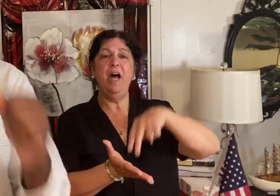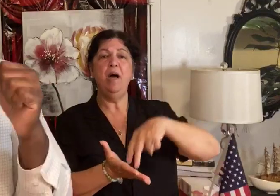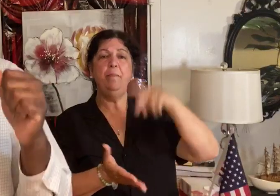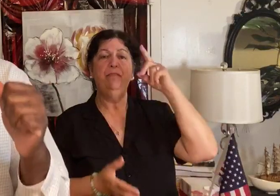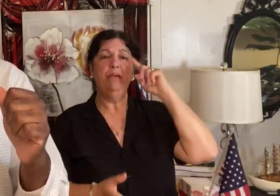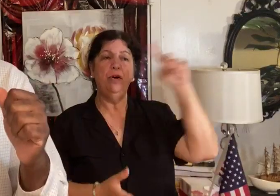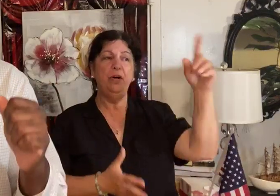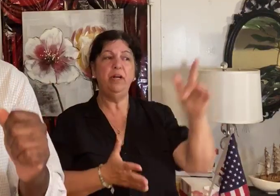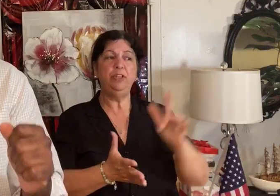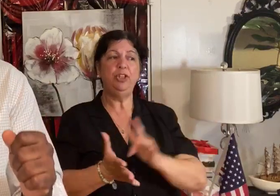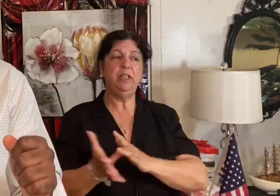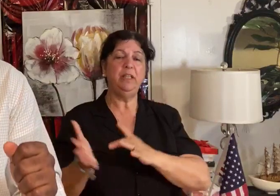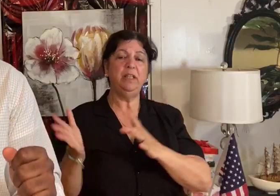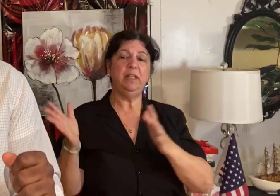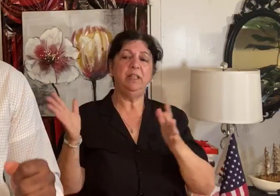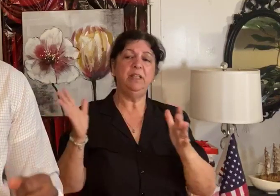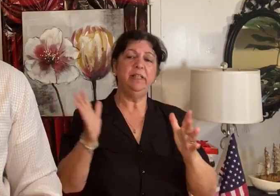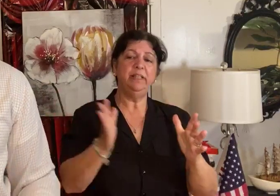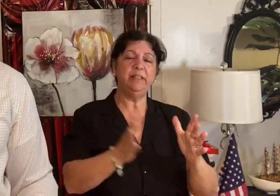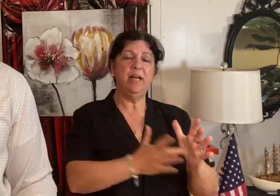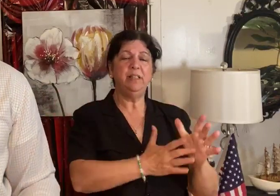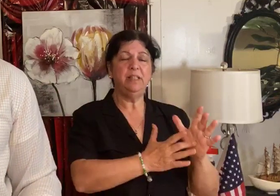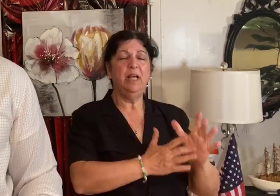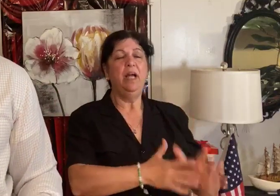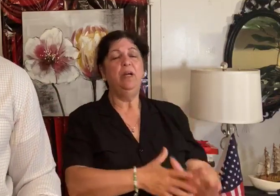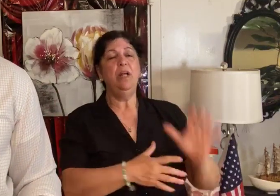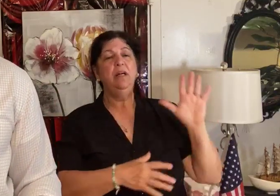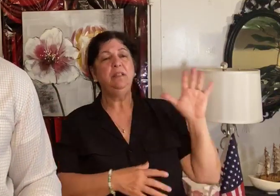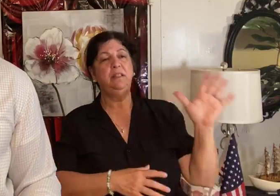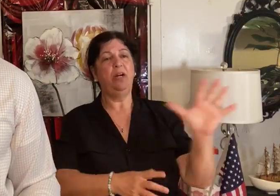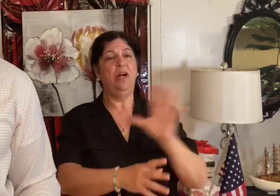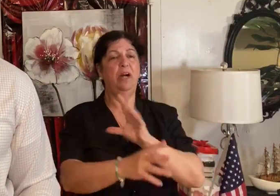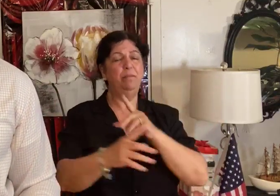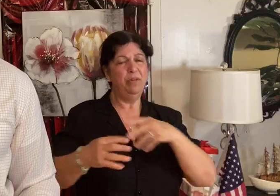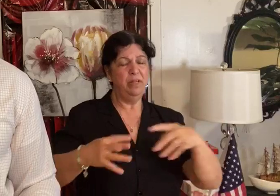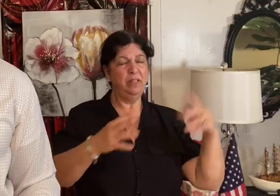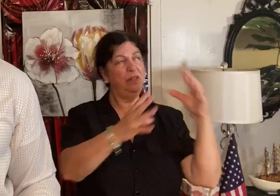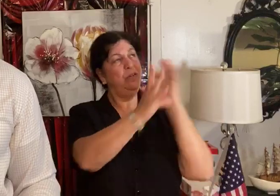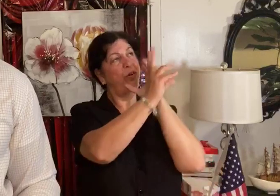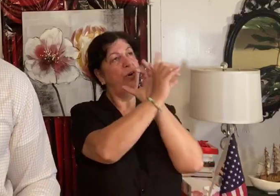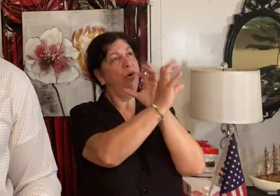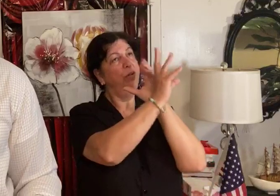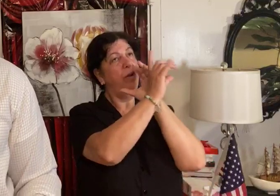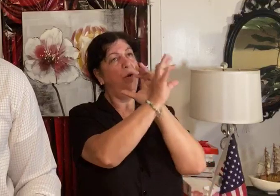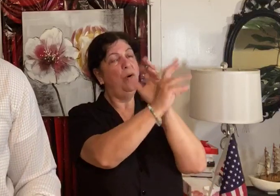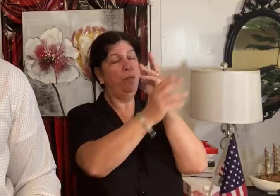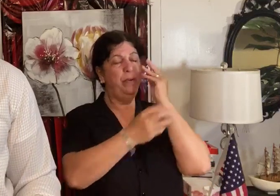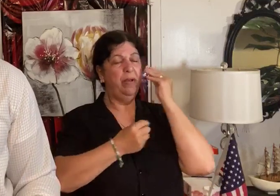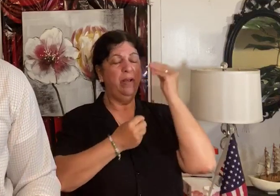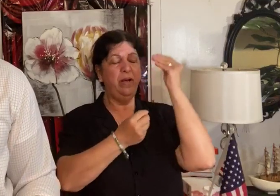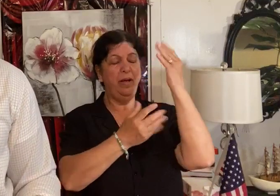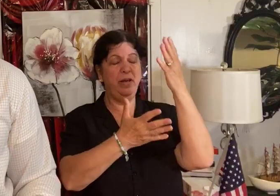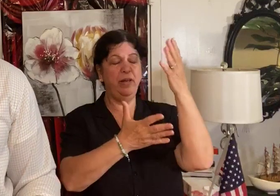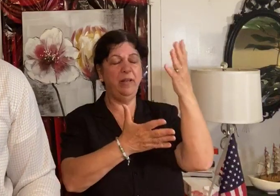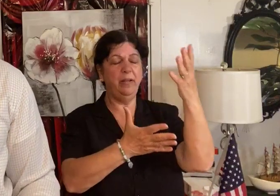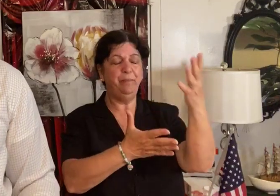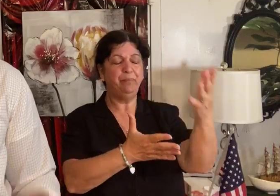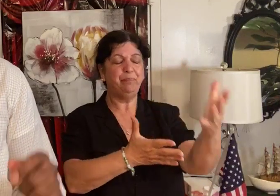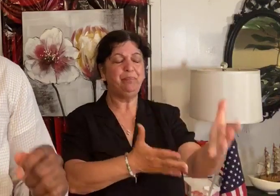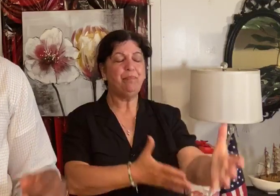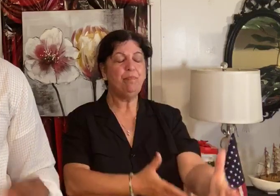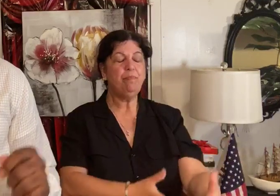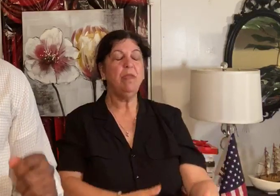Stand up for Jesus, the trumpet call